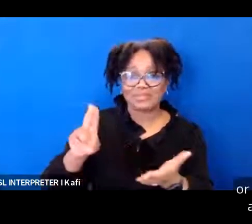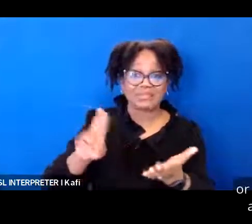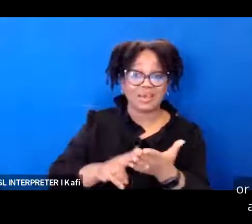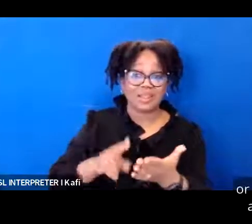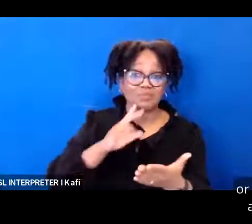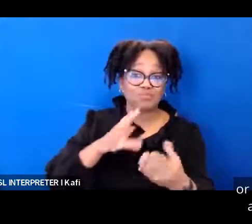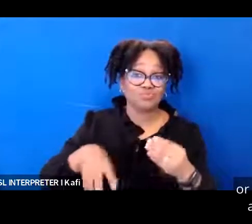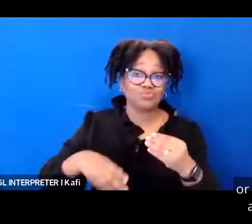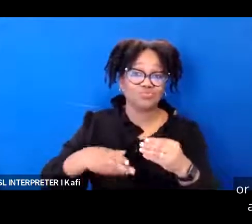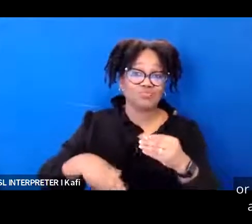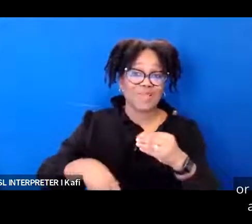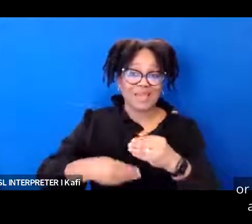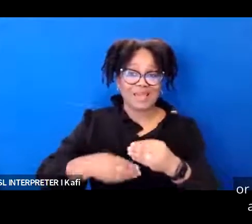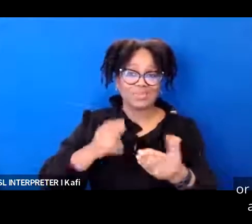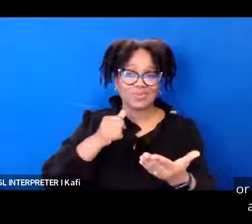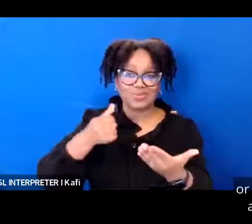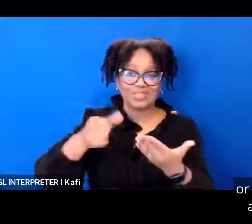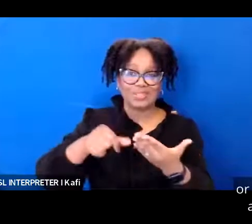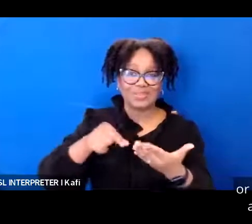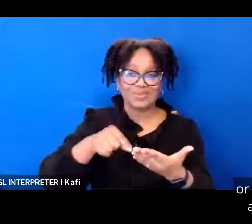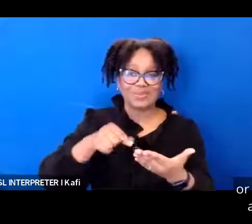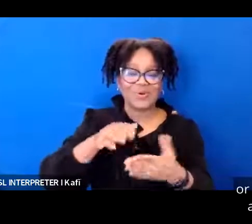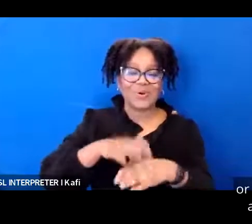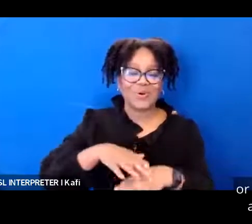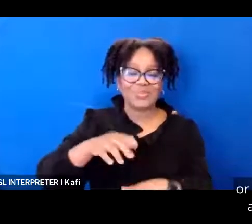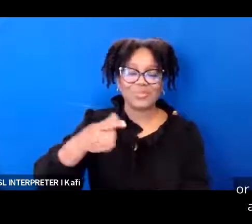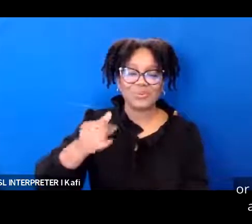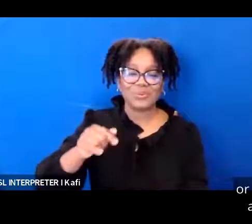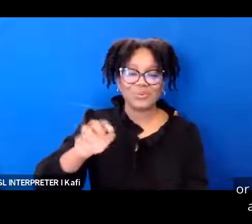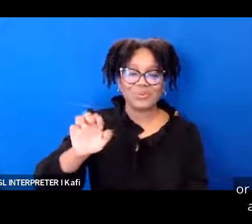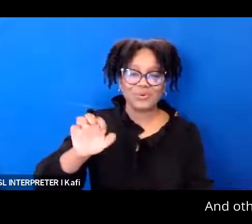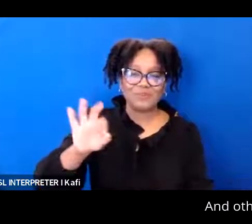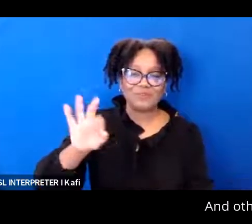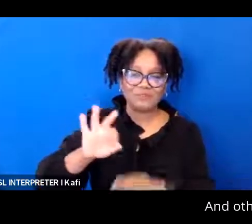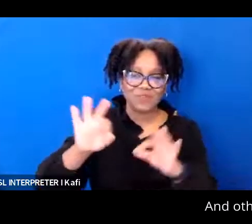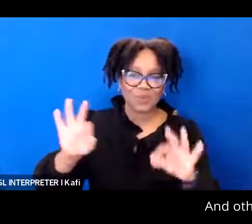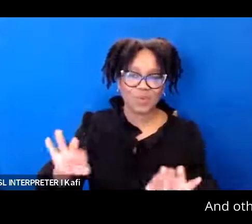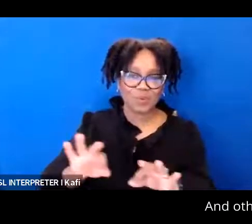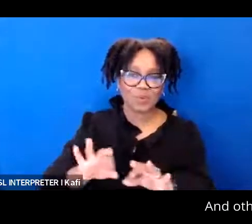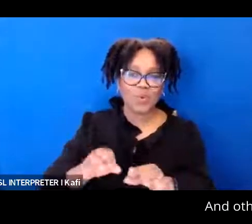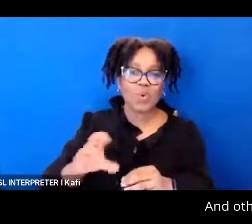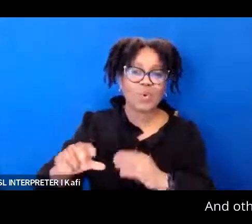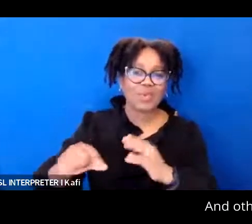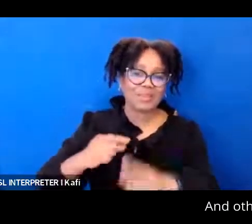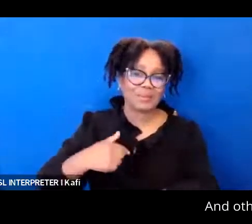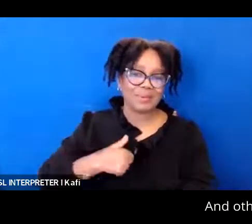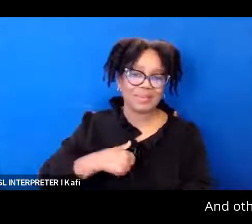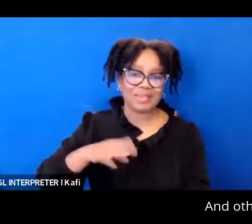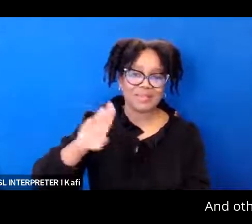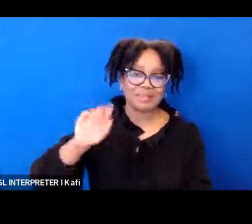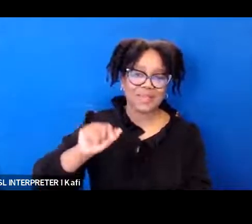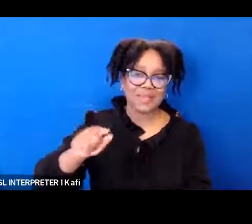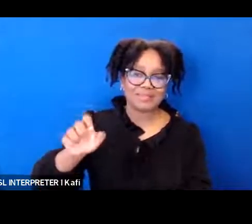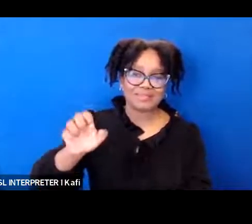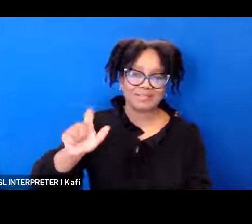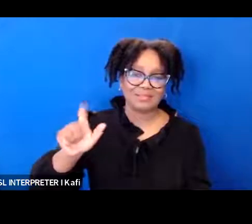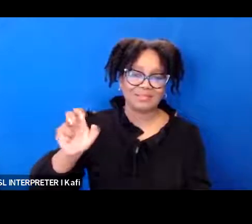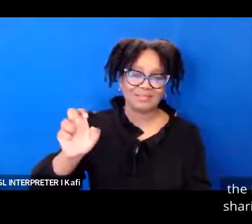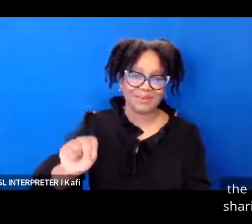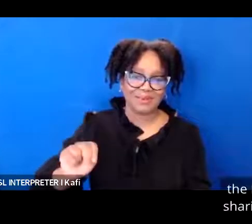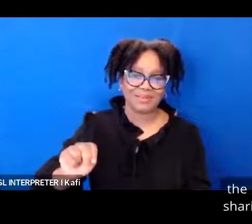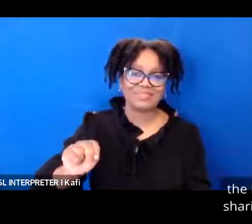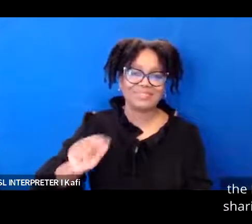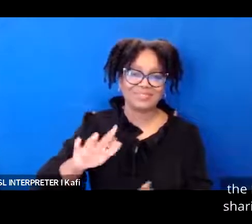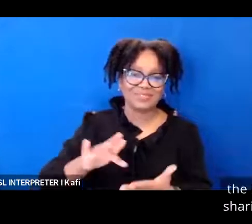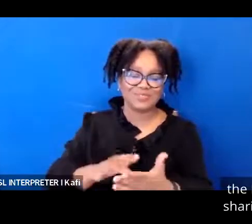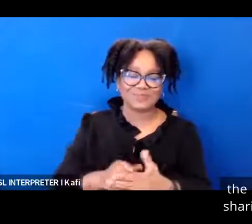or by emailing me directly at the bazlon center and other ways you can take action um we have been